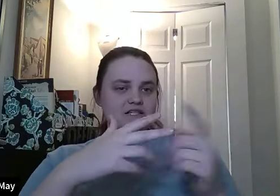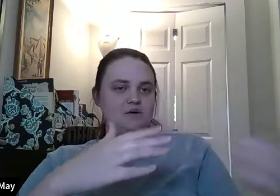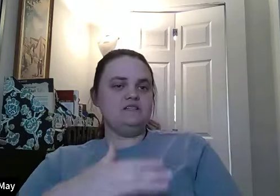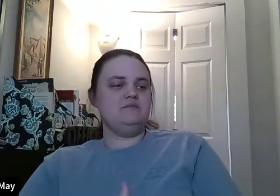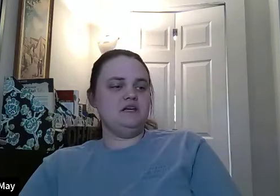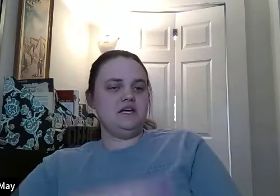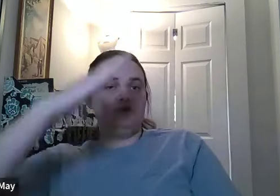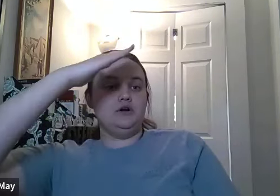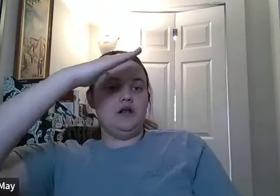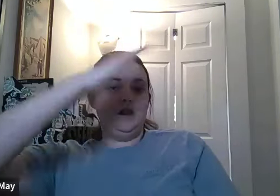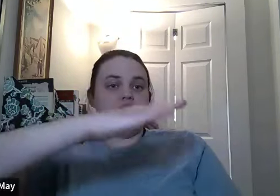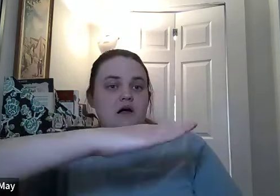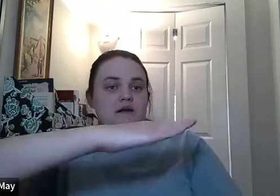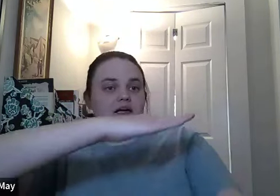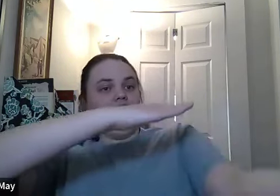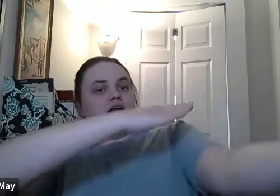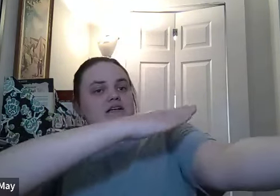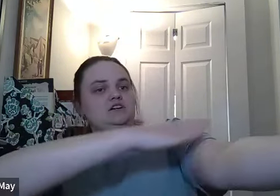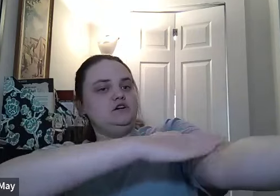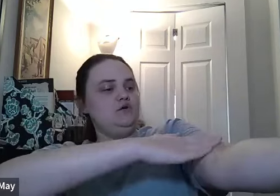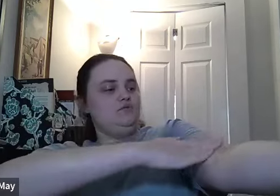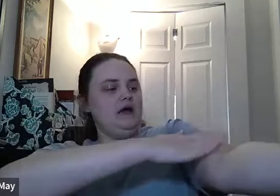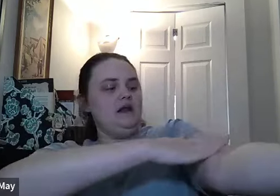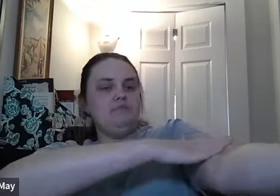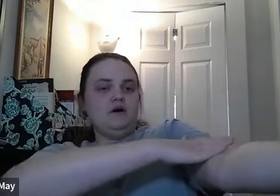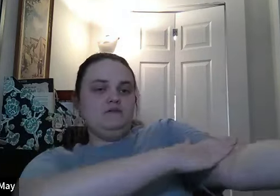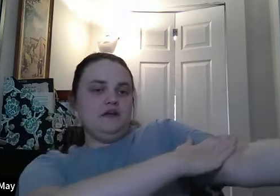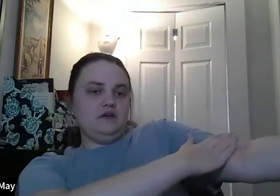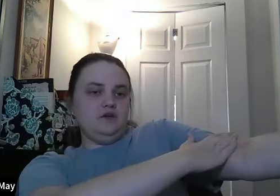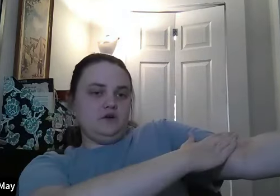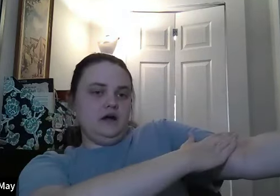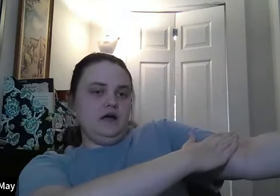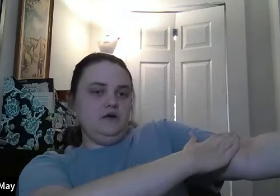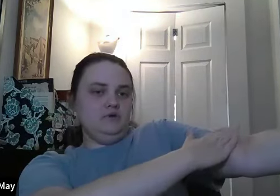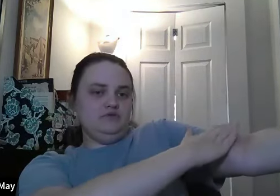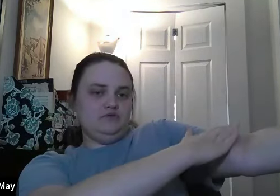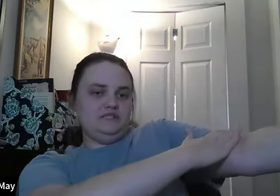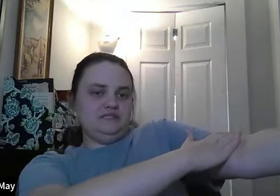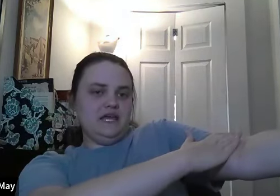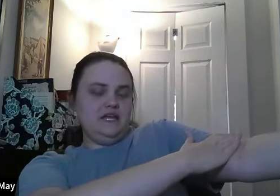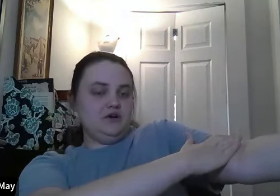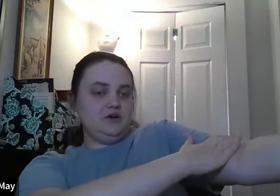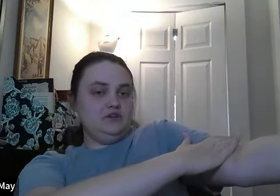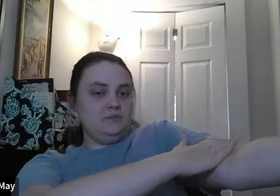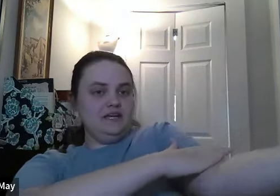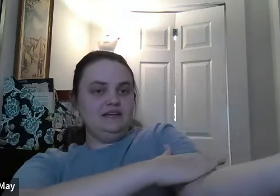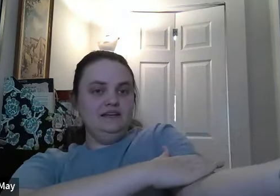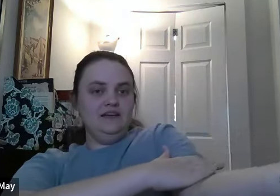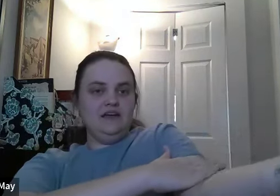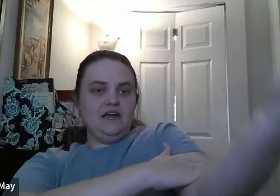going to be your non-dominant hand is going to go right above like your elbow crease in your dominant hand. And